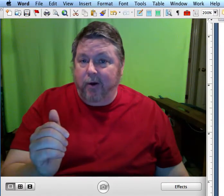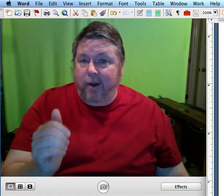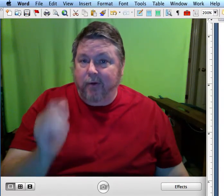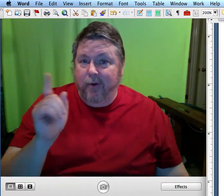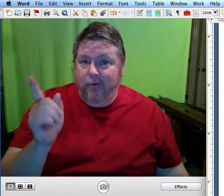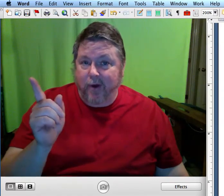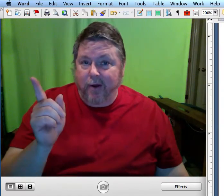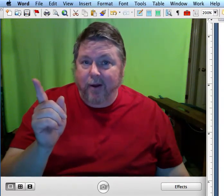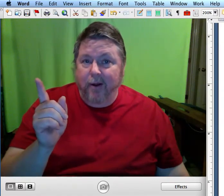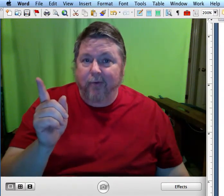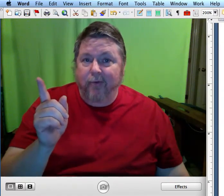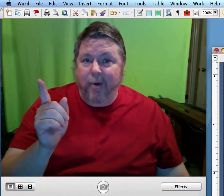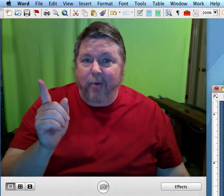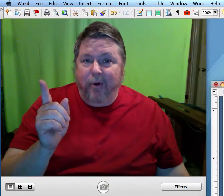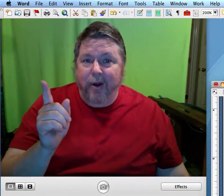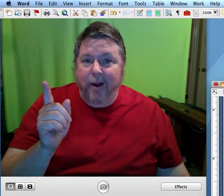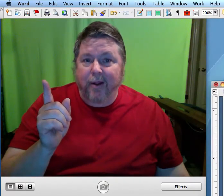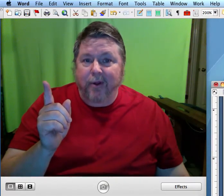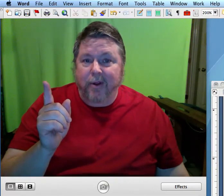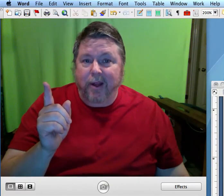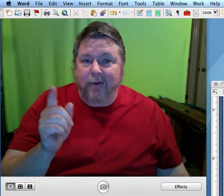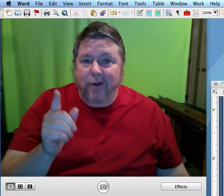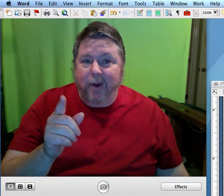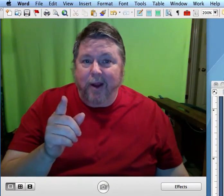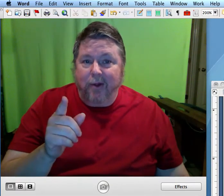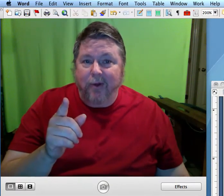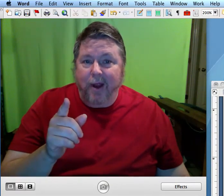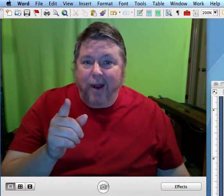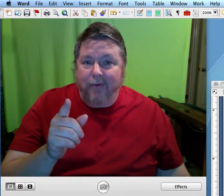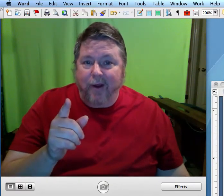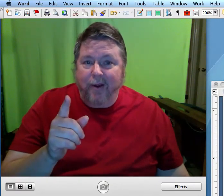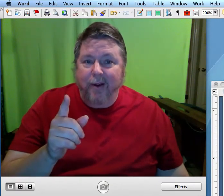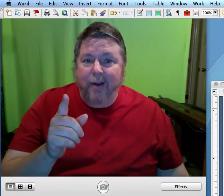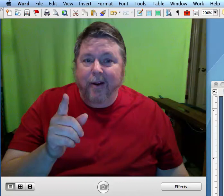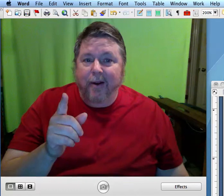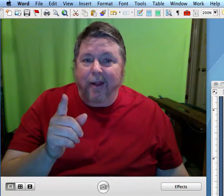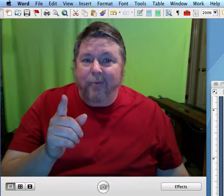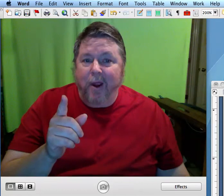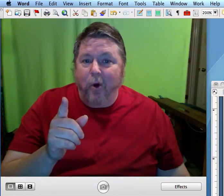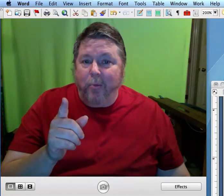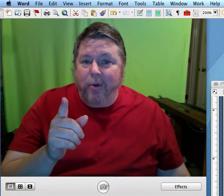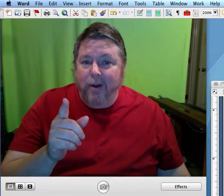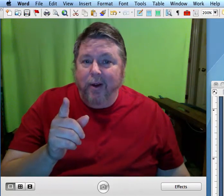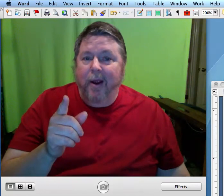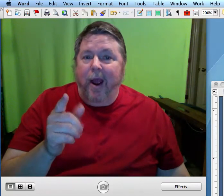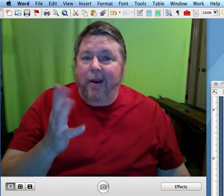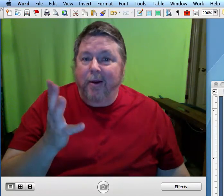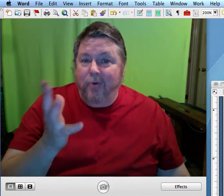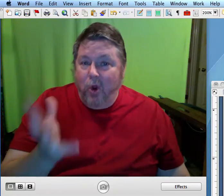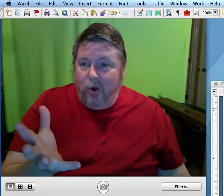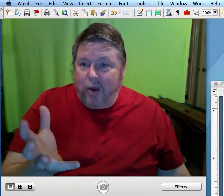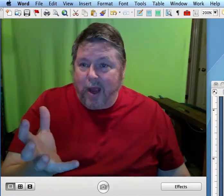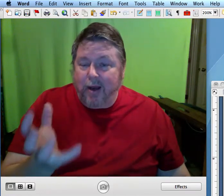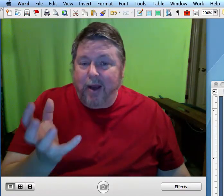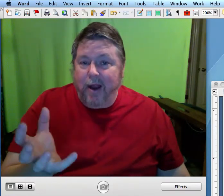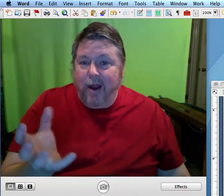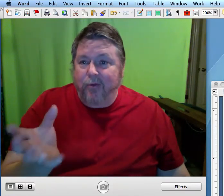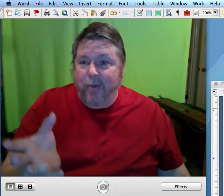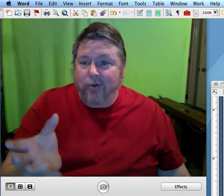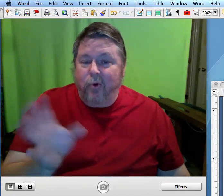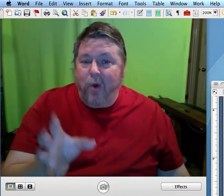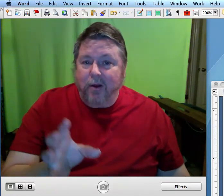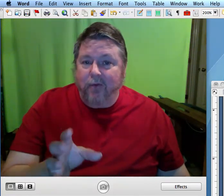target text, right? Remember, those are the things that we can actually identify. That's my hope. I can look at,